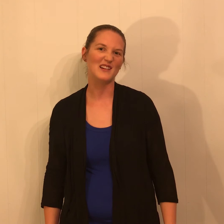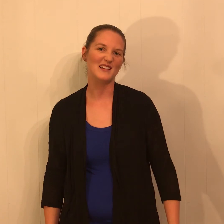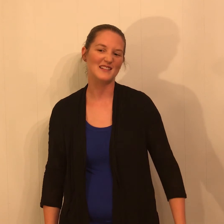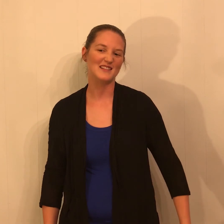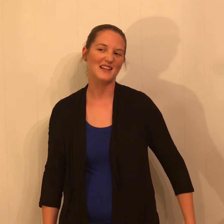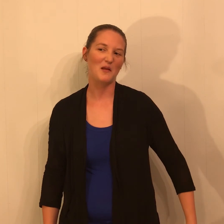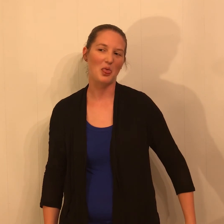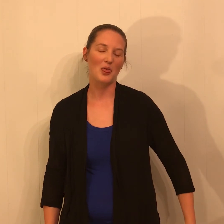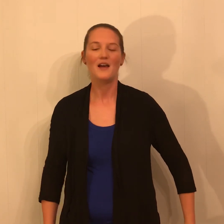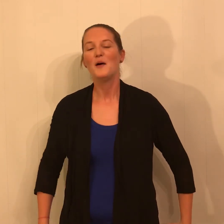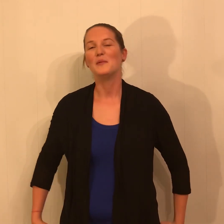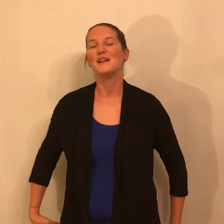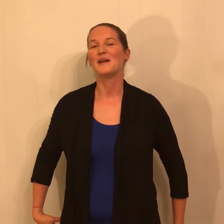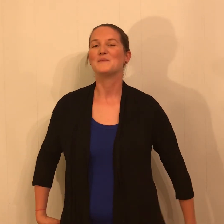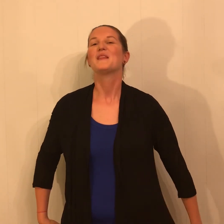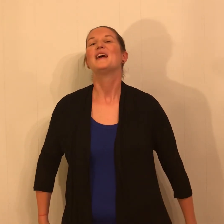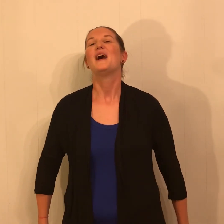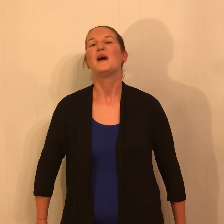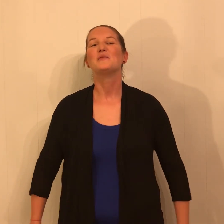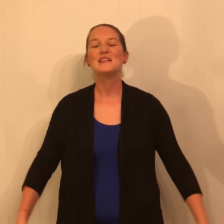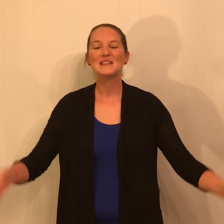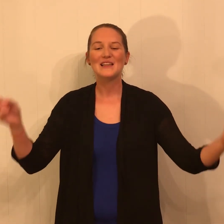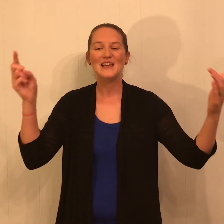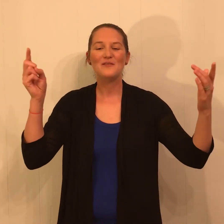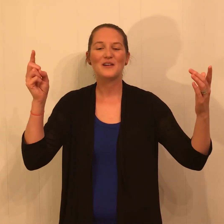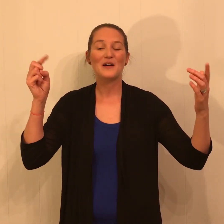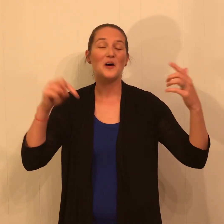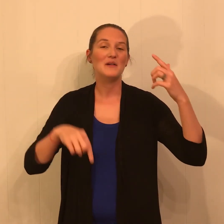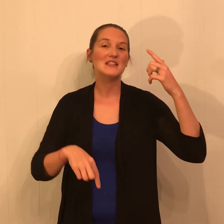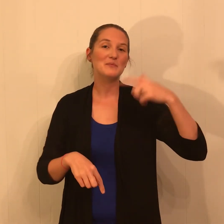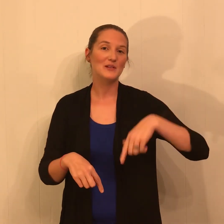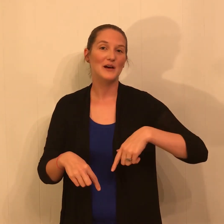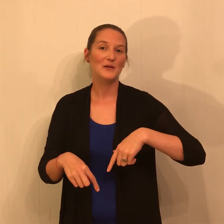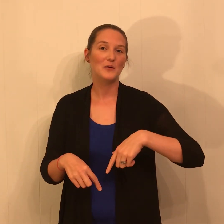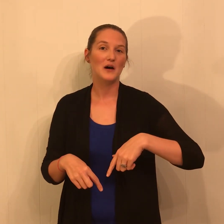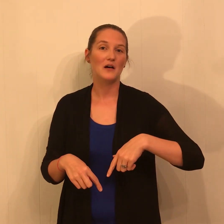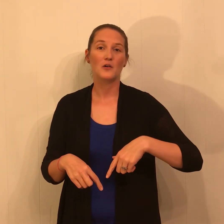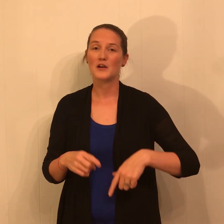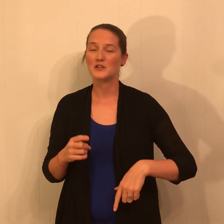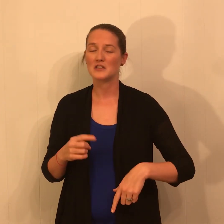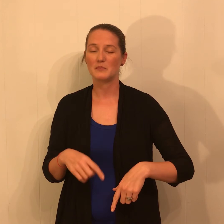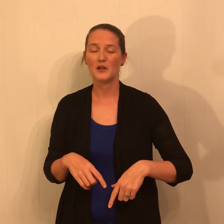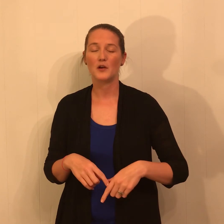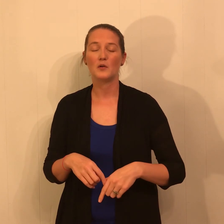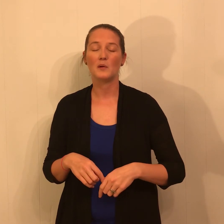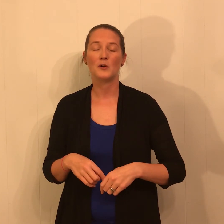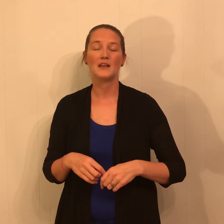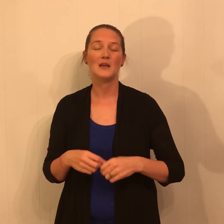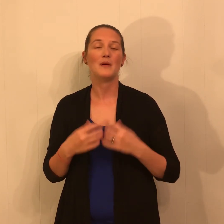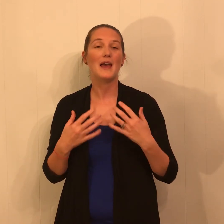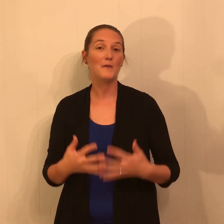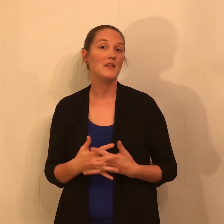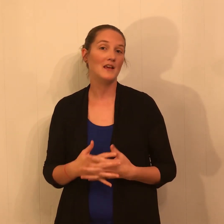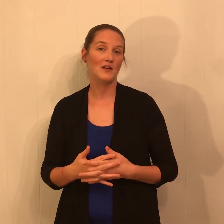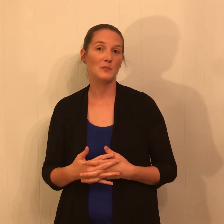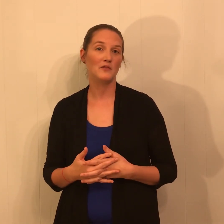it. But anyway, please leave comments below, questions below. Remember to keep everything family